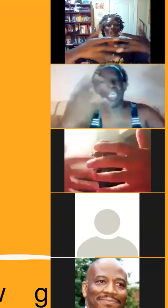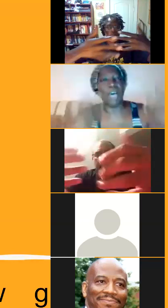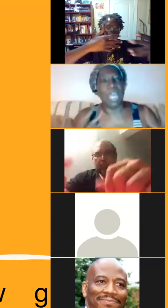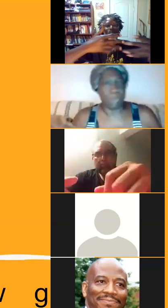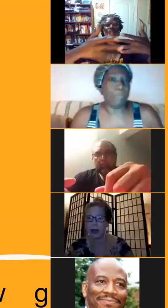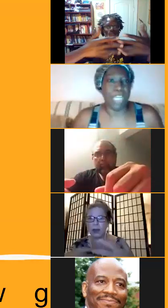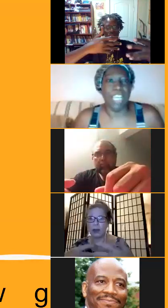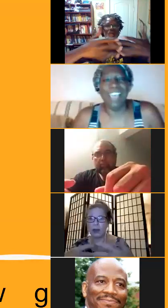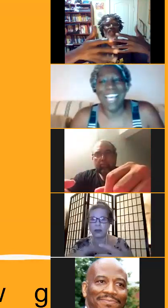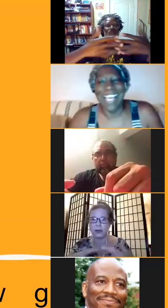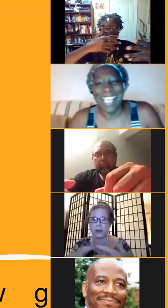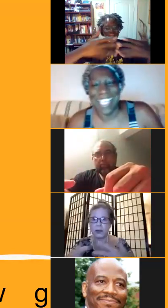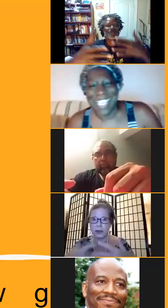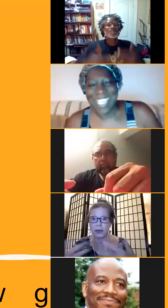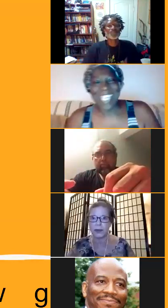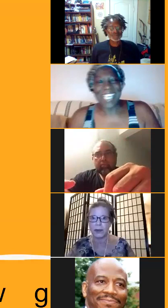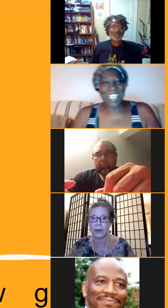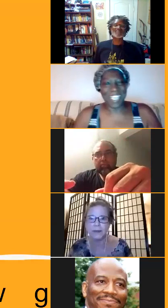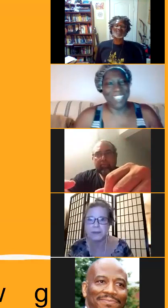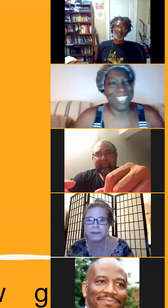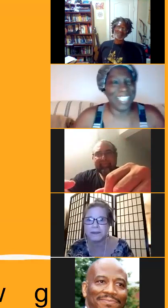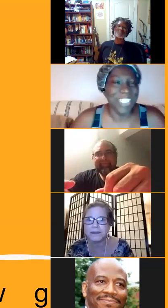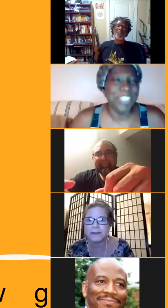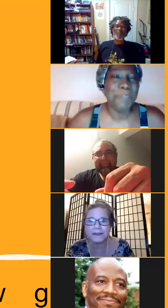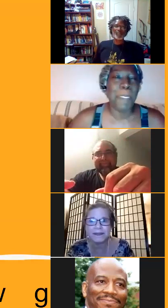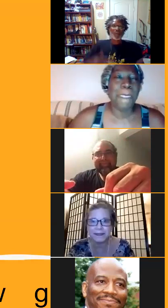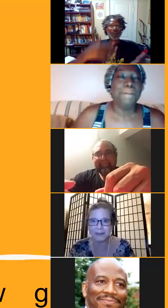Okay. That's how I remembered it.